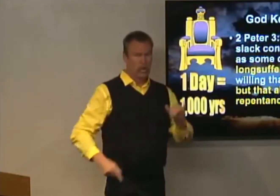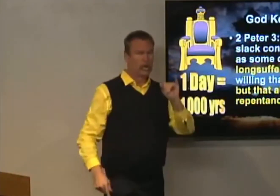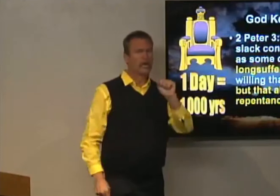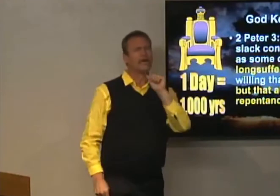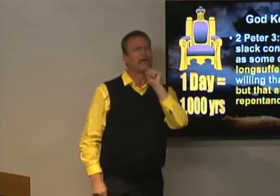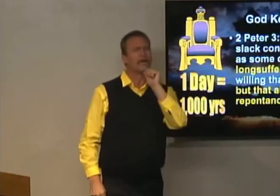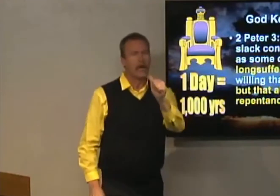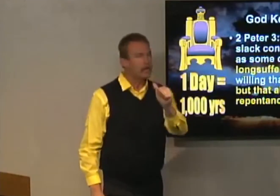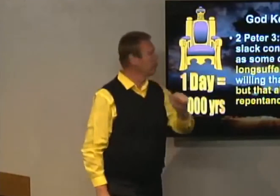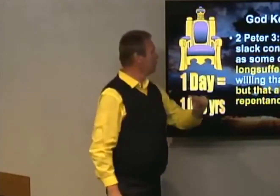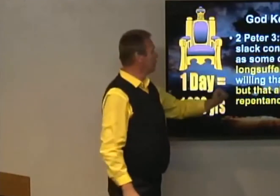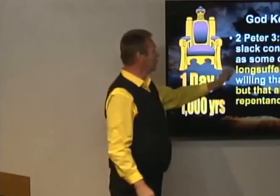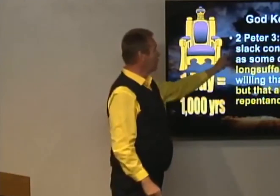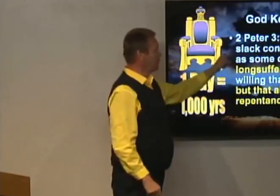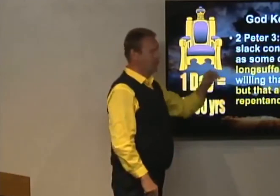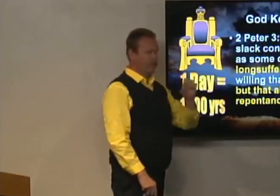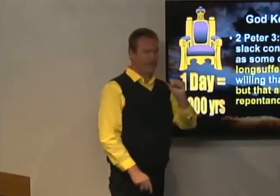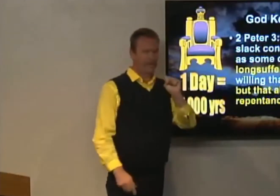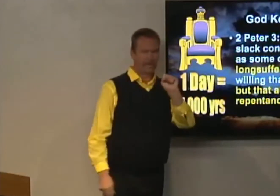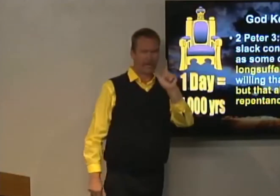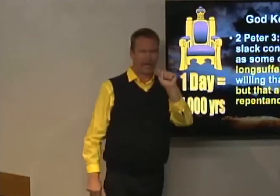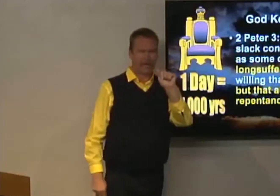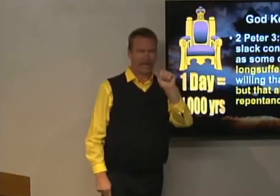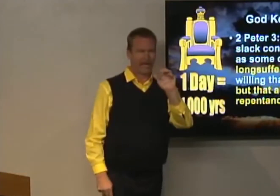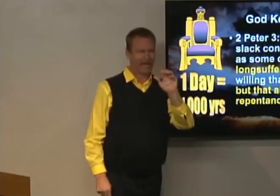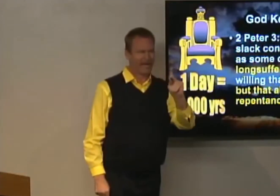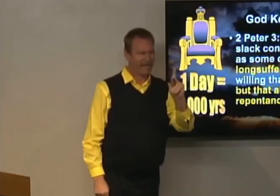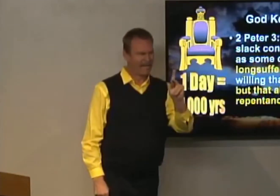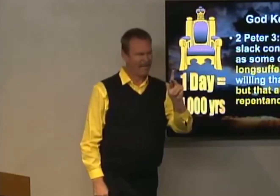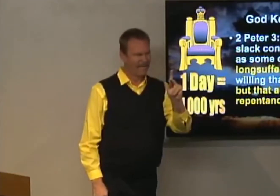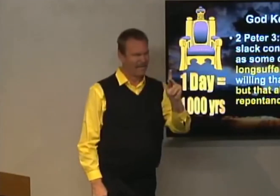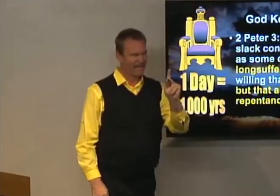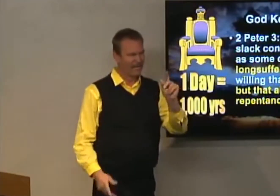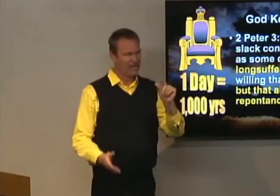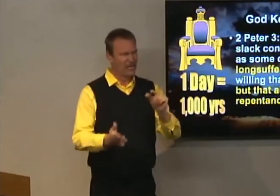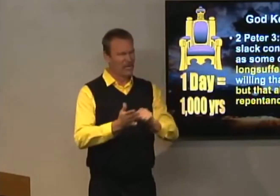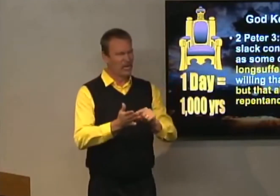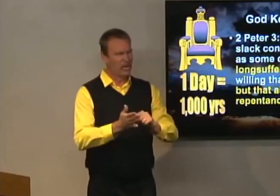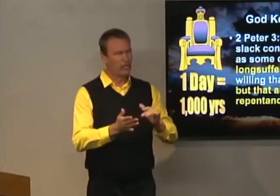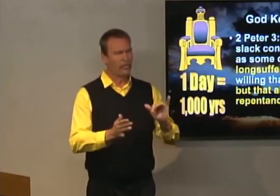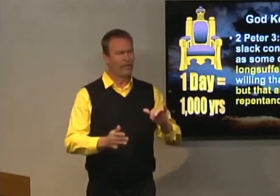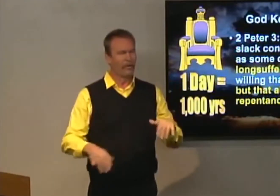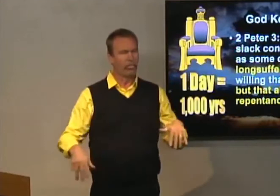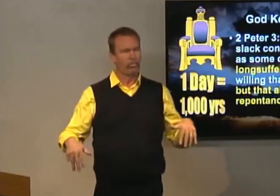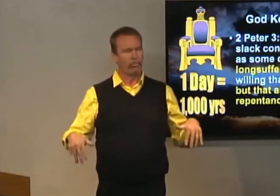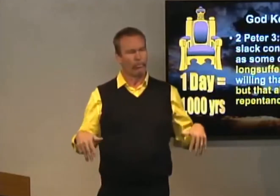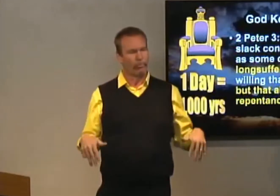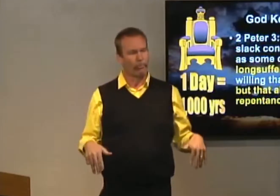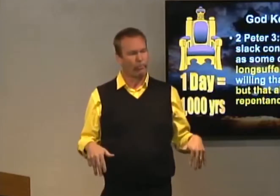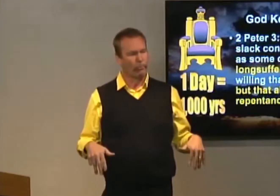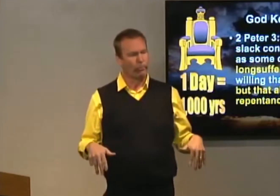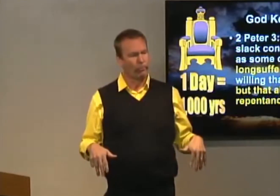2 Peter chapter 3, verse 9. The Lord is not slack. That idea, slack, is like,